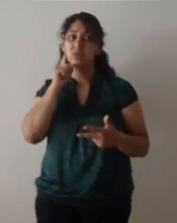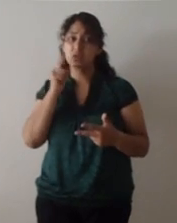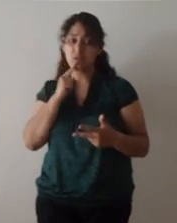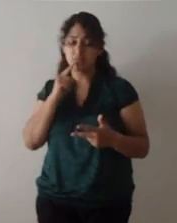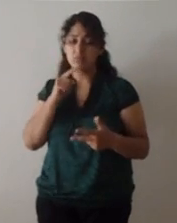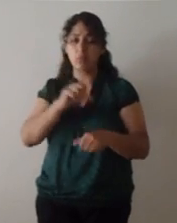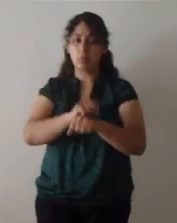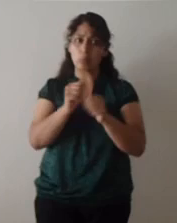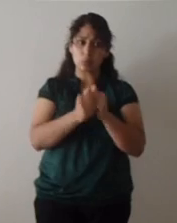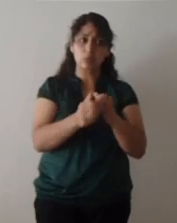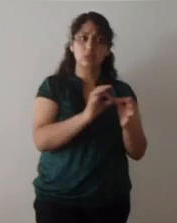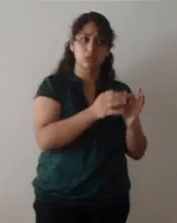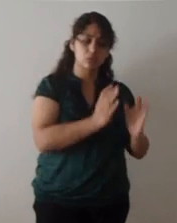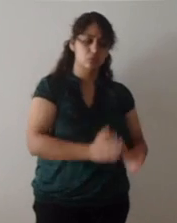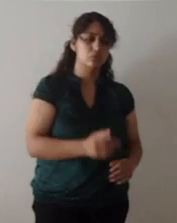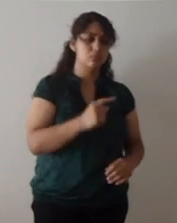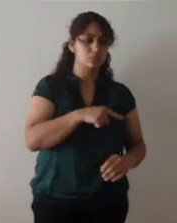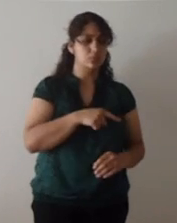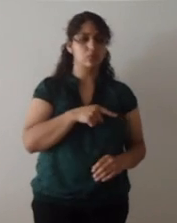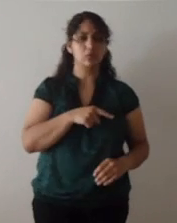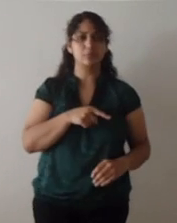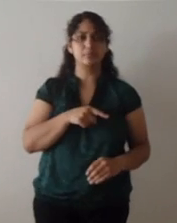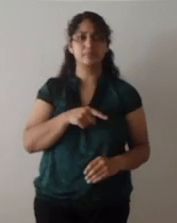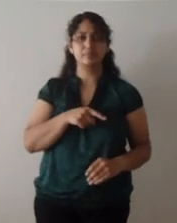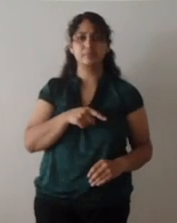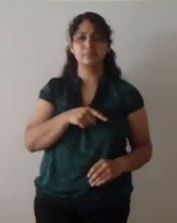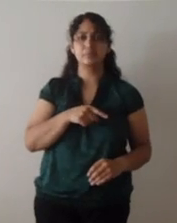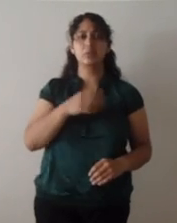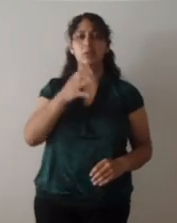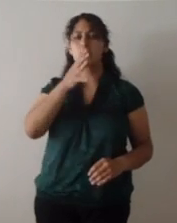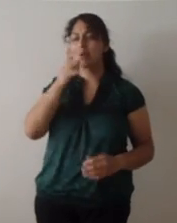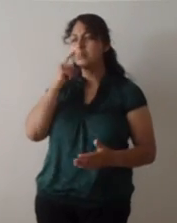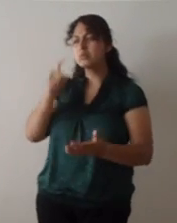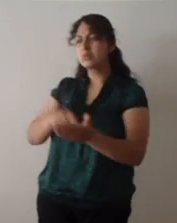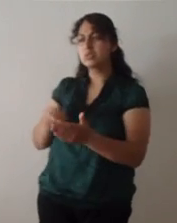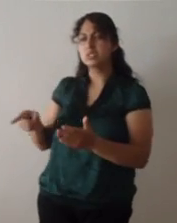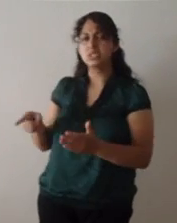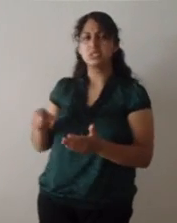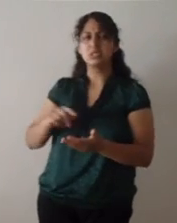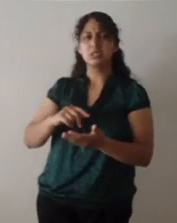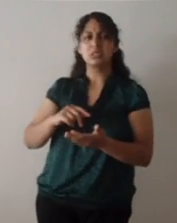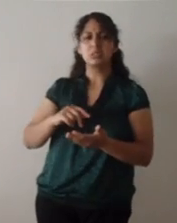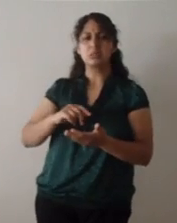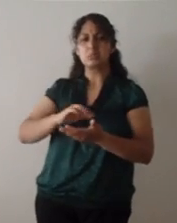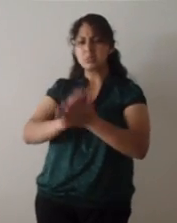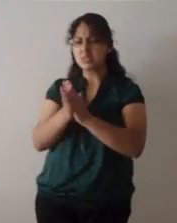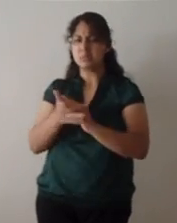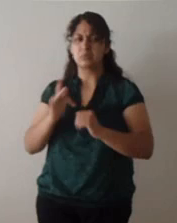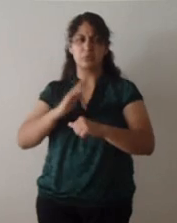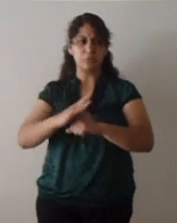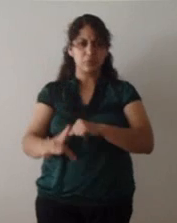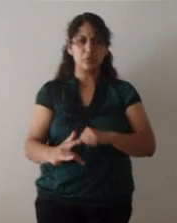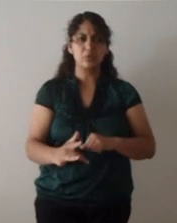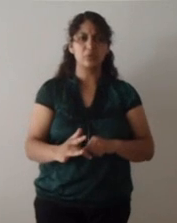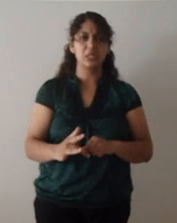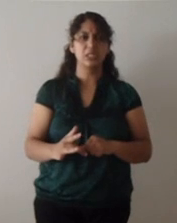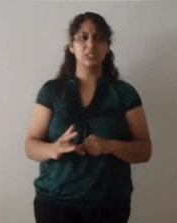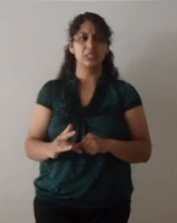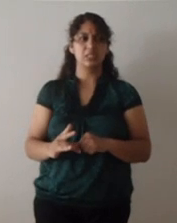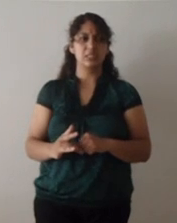adored. An educational interpreter who recognizes the need for the deaf or hard-of-hearing student to be acclimated in